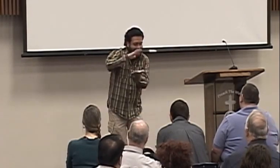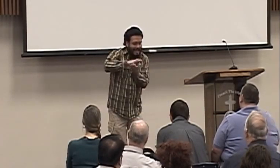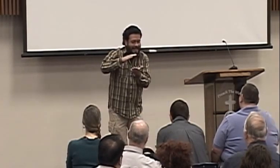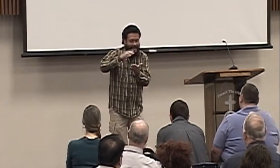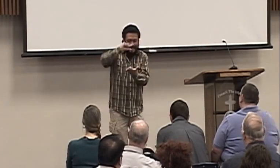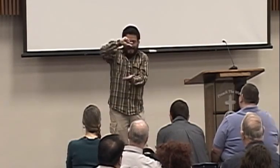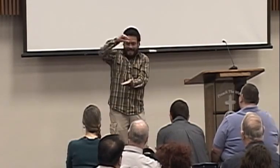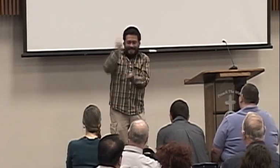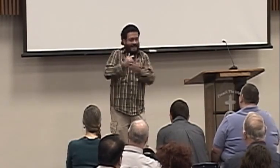yet.